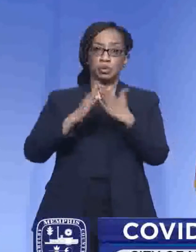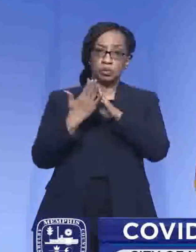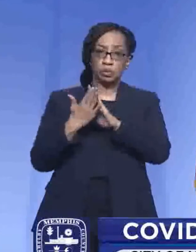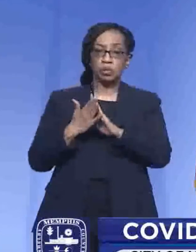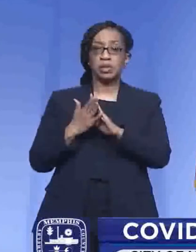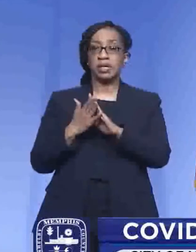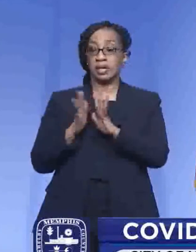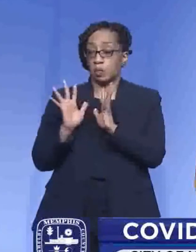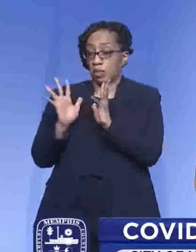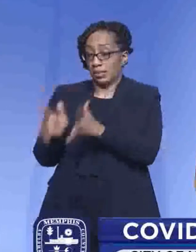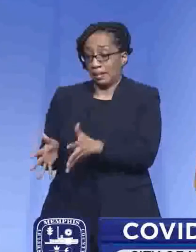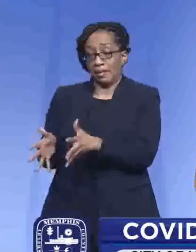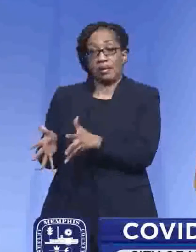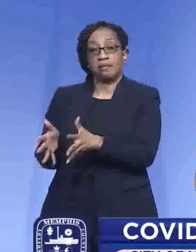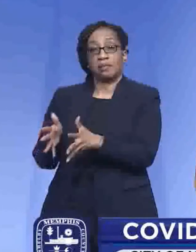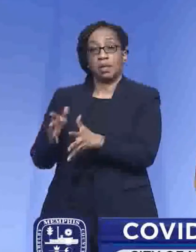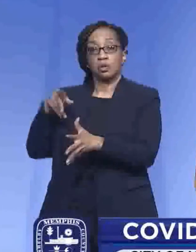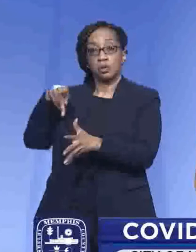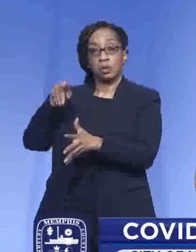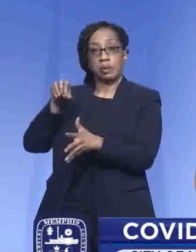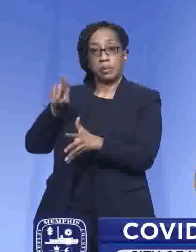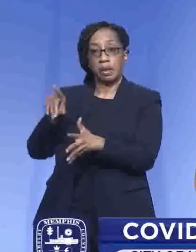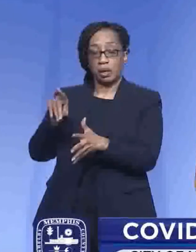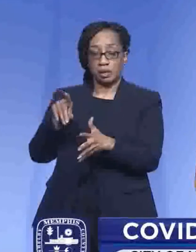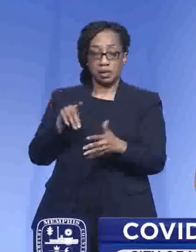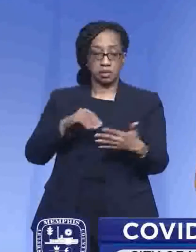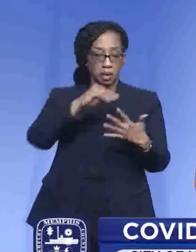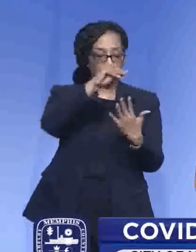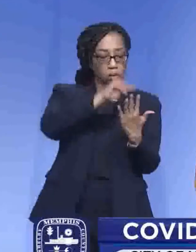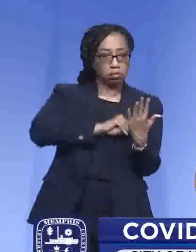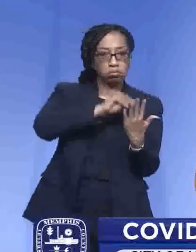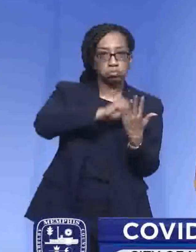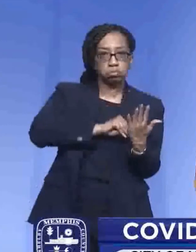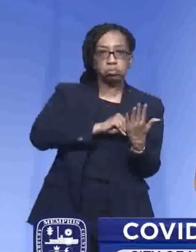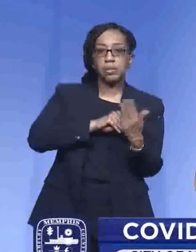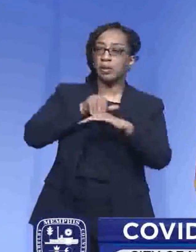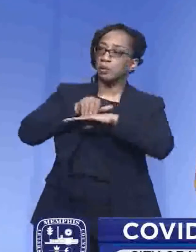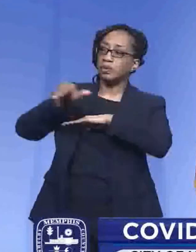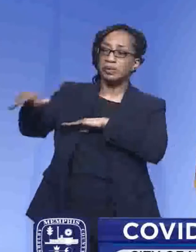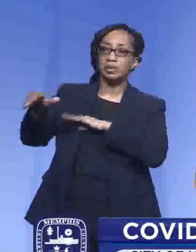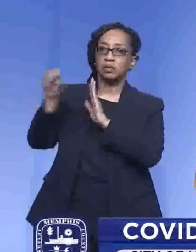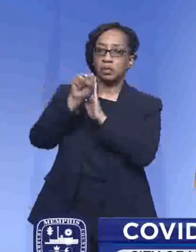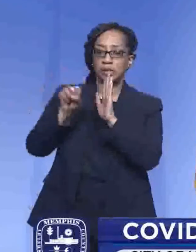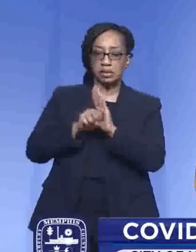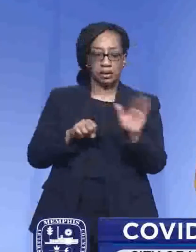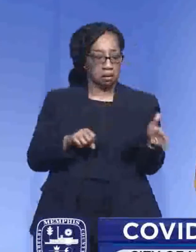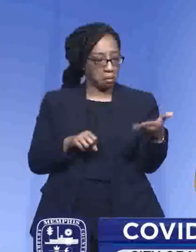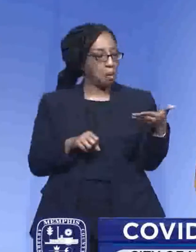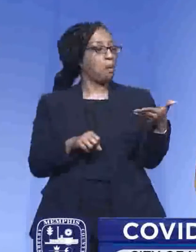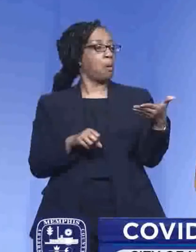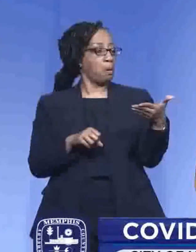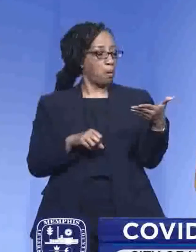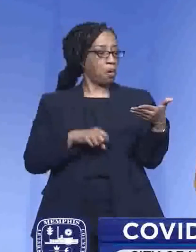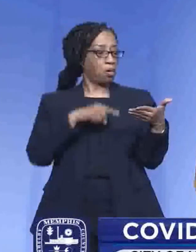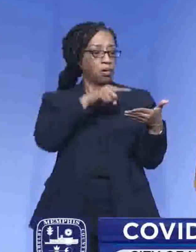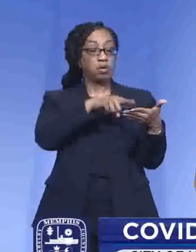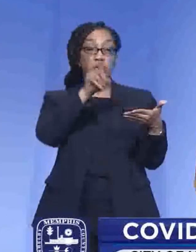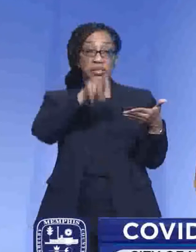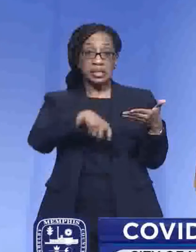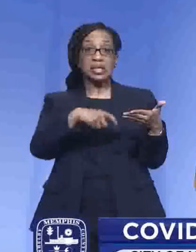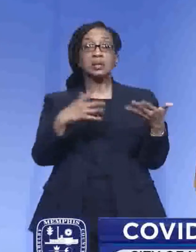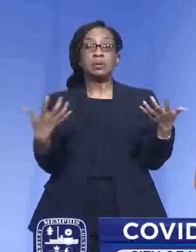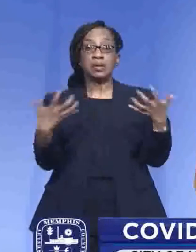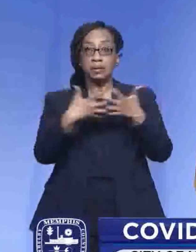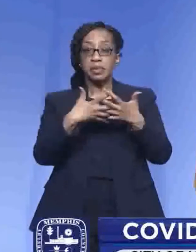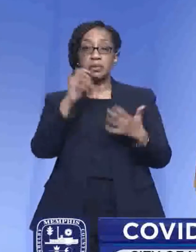the pods. We submit that to the state. They just verify that they can meet that need. They will tell us by tomorrow afternoon that